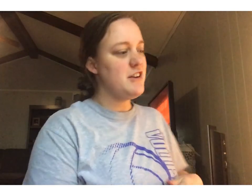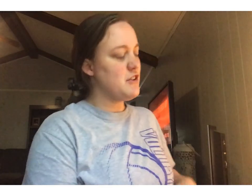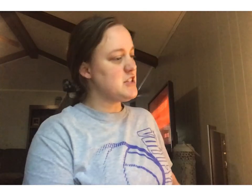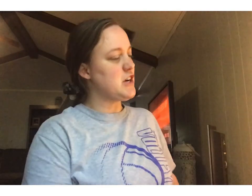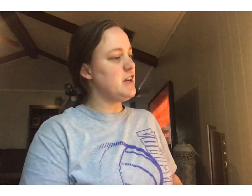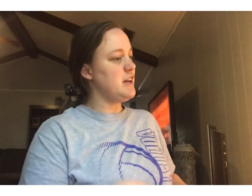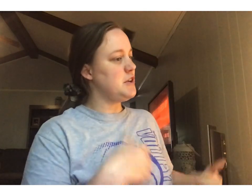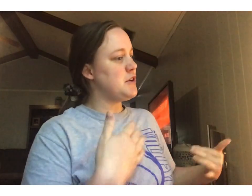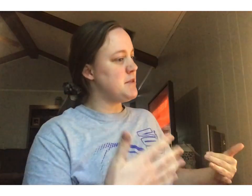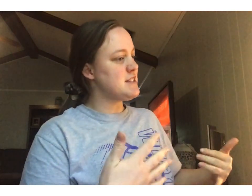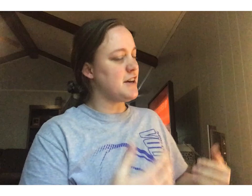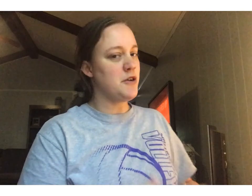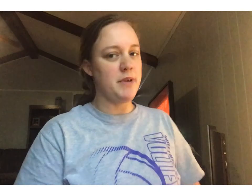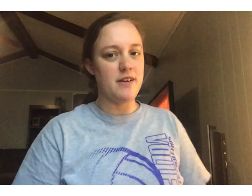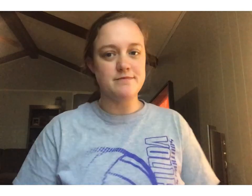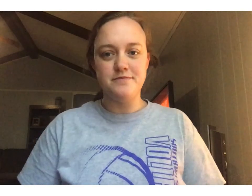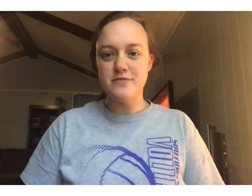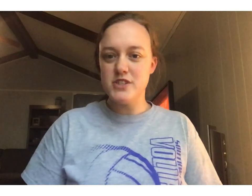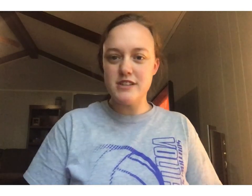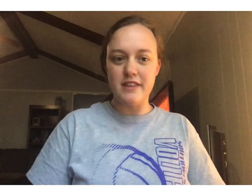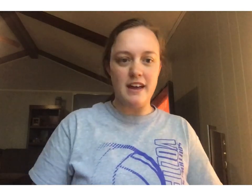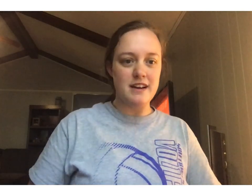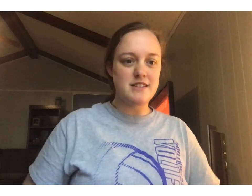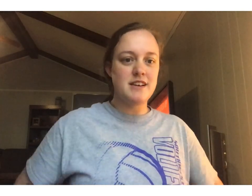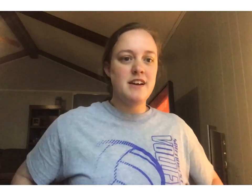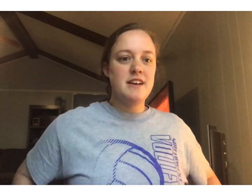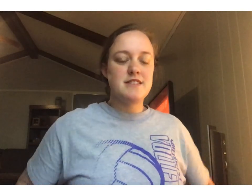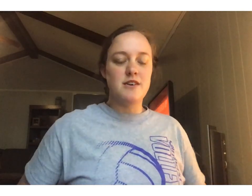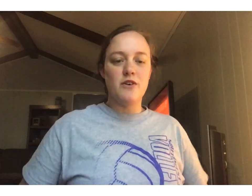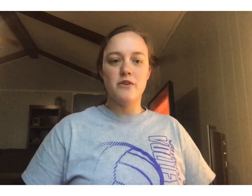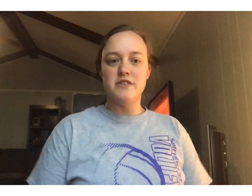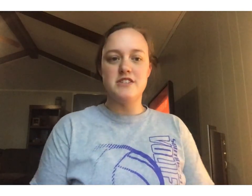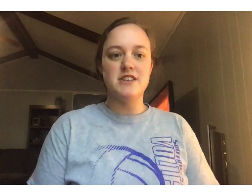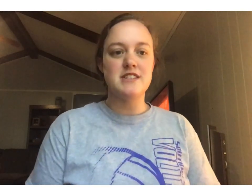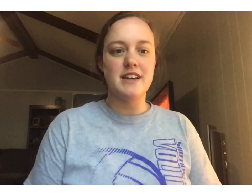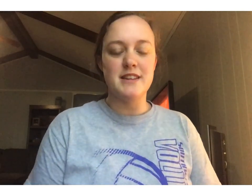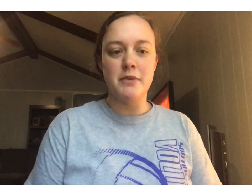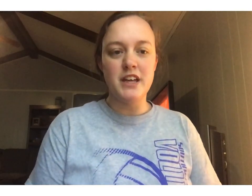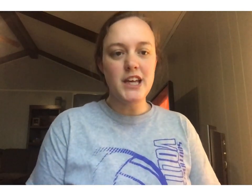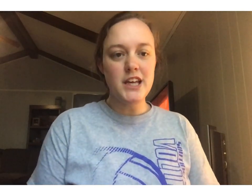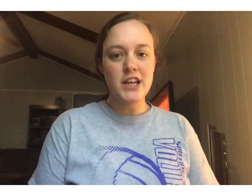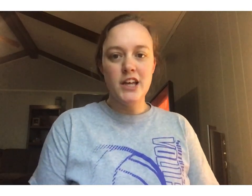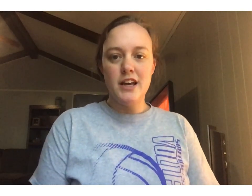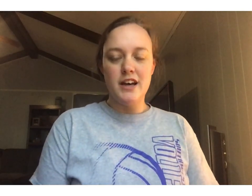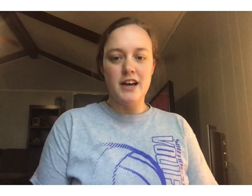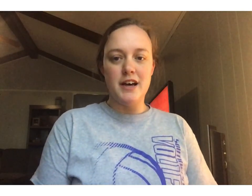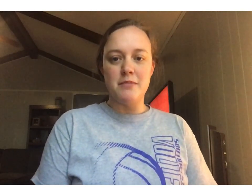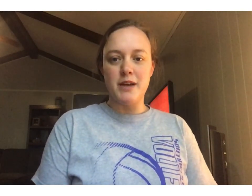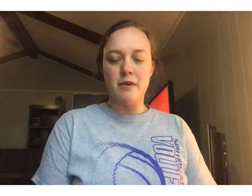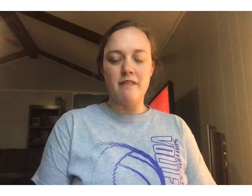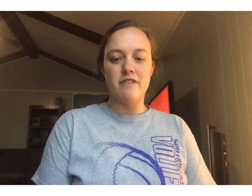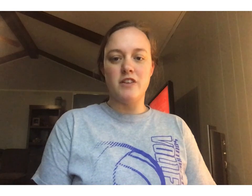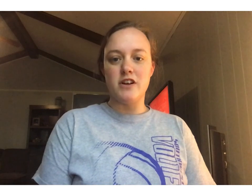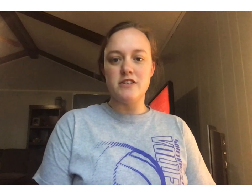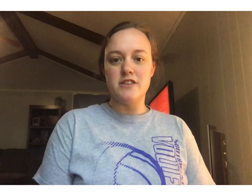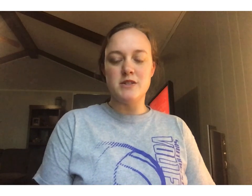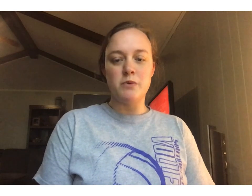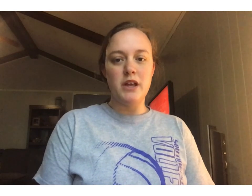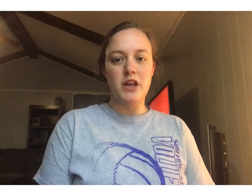then you can turn and you can be signer B. Just like that. So just like in the beginning, like we learned this week,